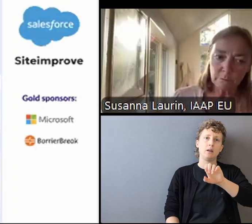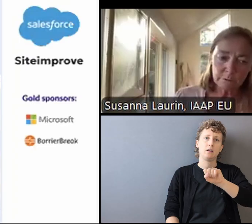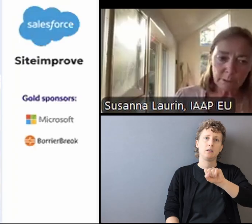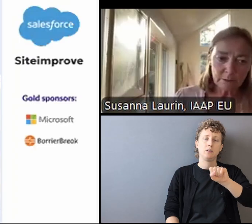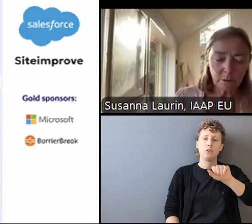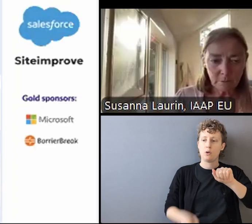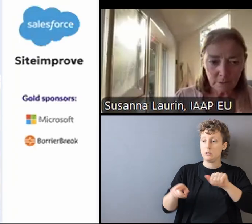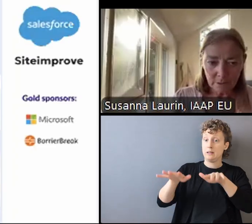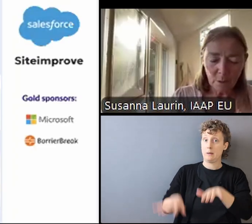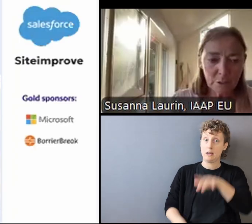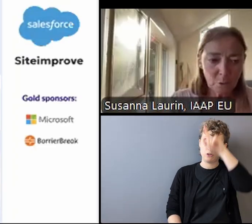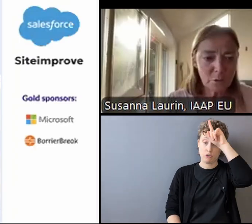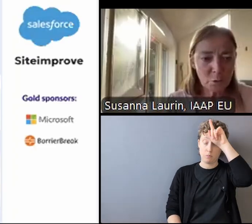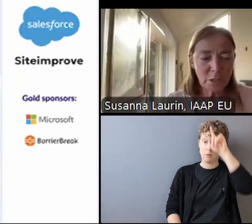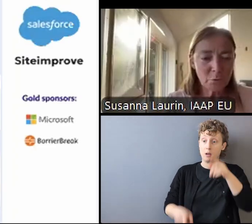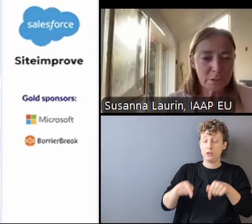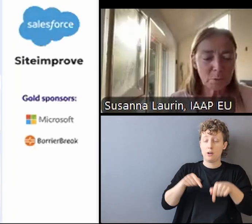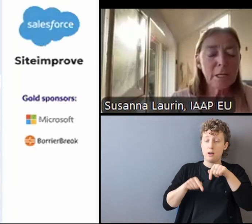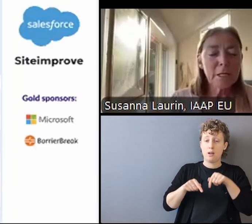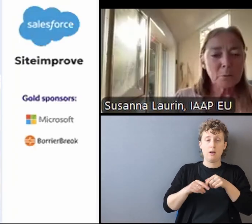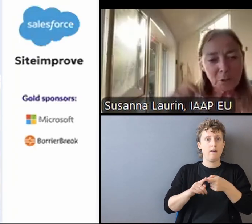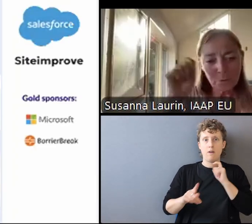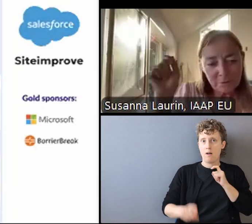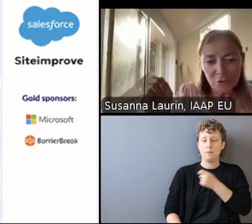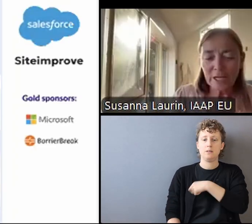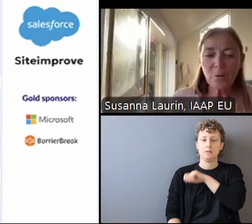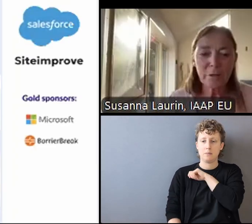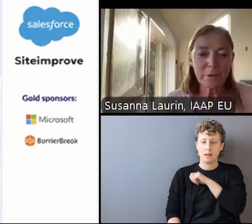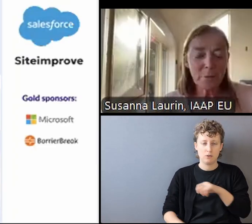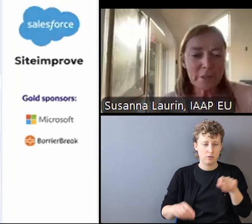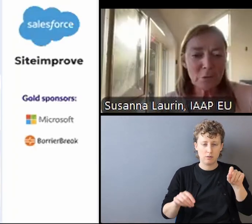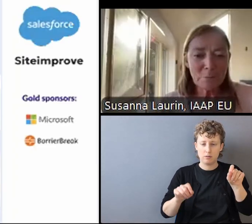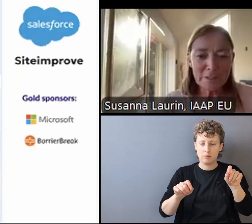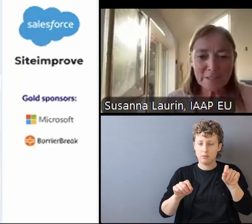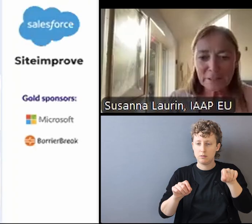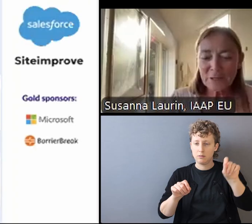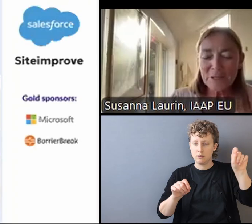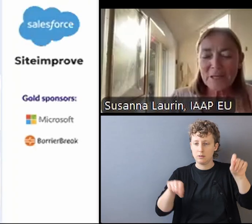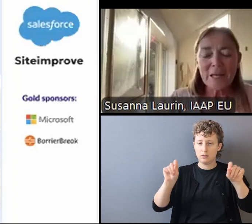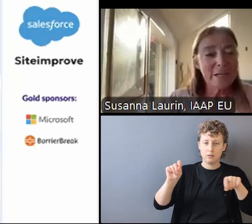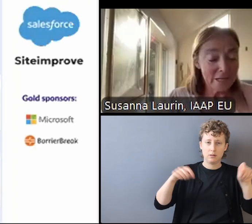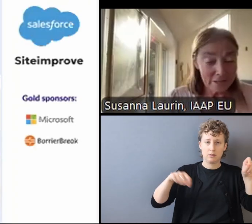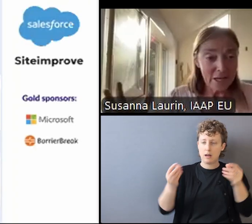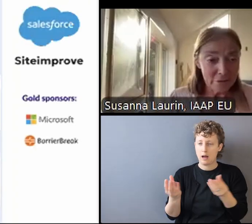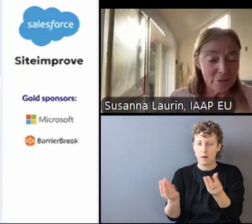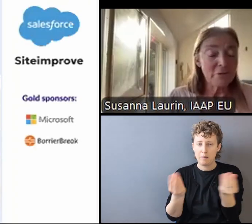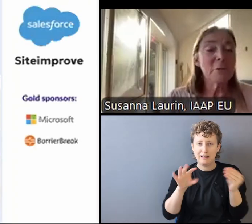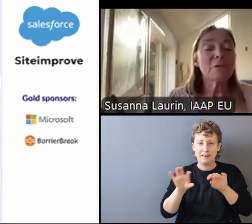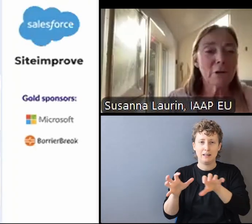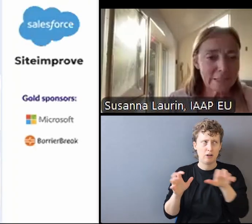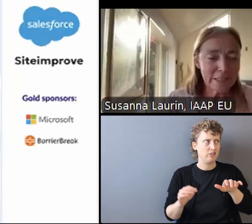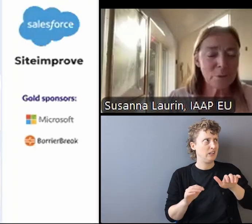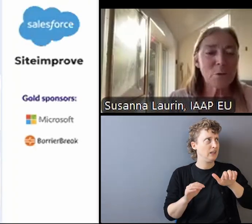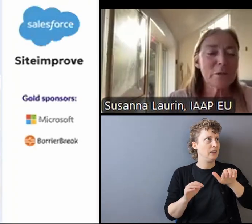originally from Spain. So I'm counting you as 2 countries as well. So I'm trying to check all the EU member states here, and the